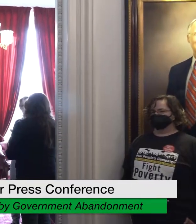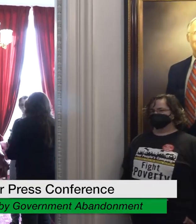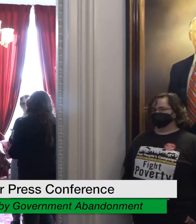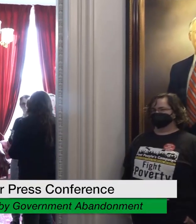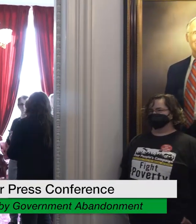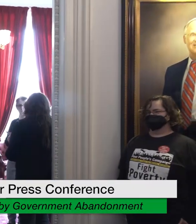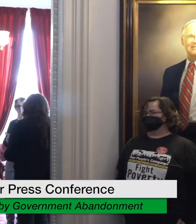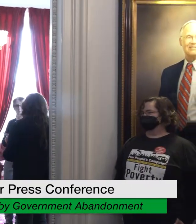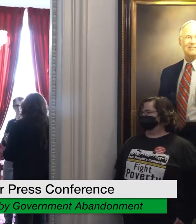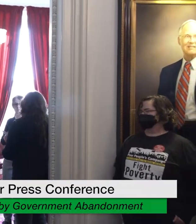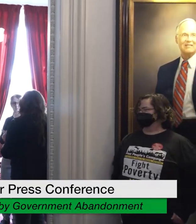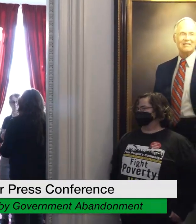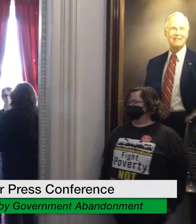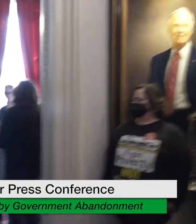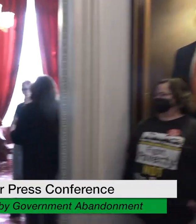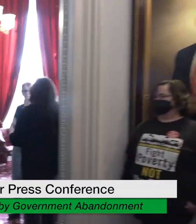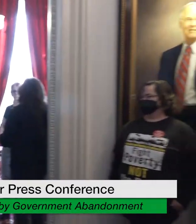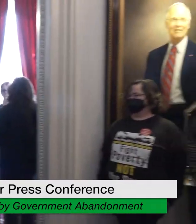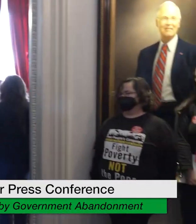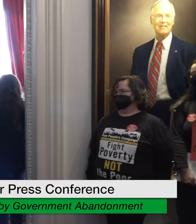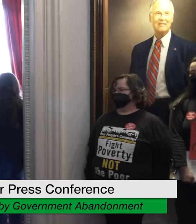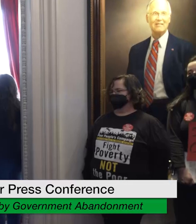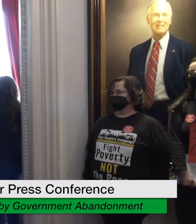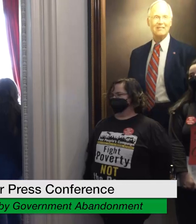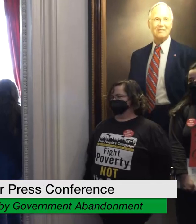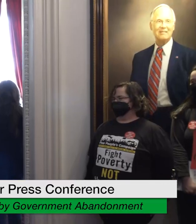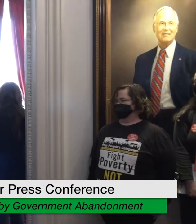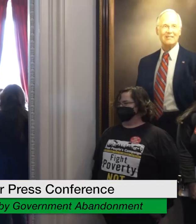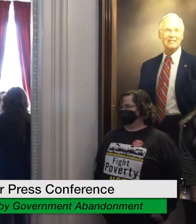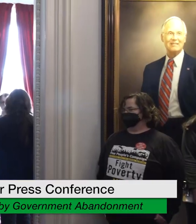I took back my dignity.